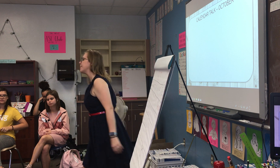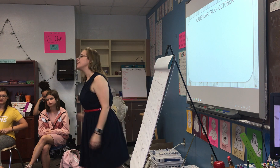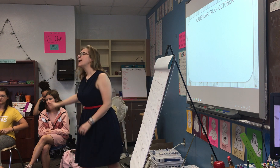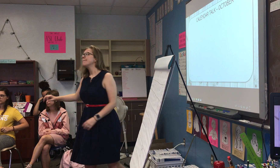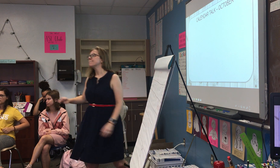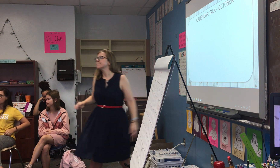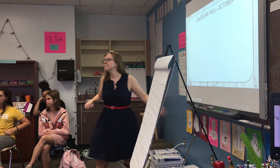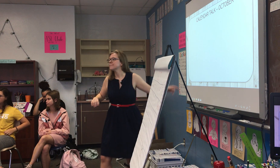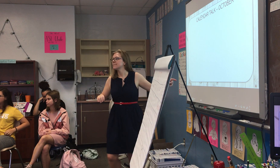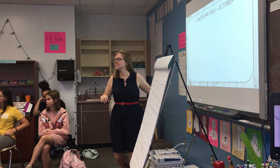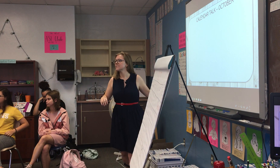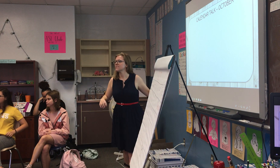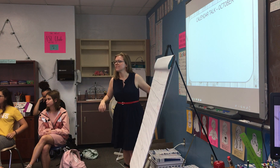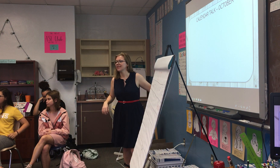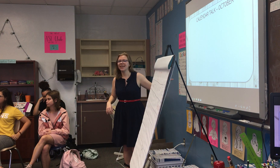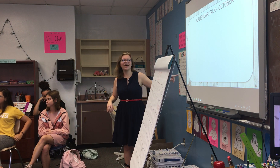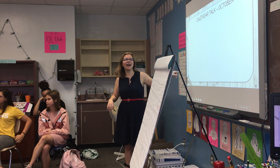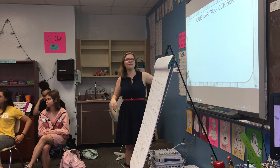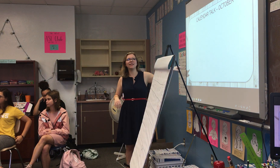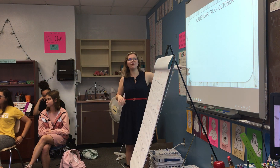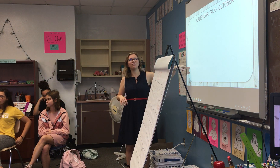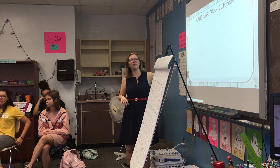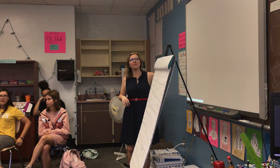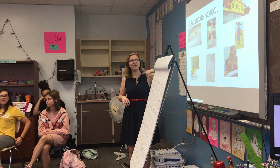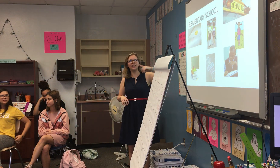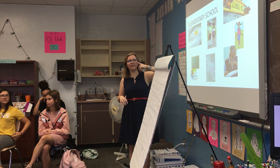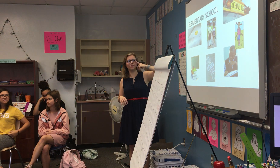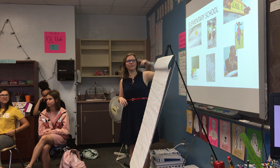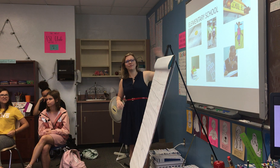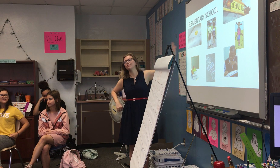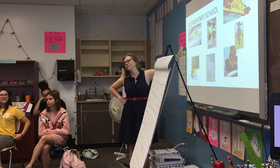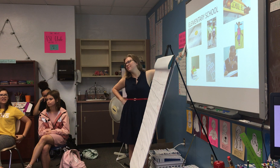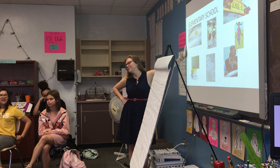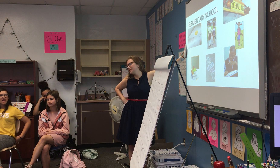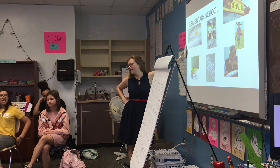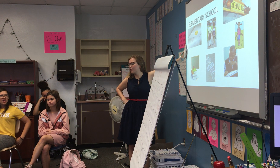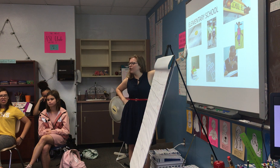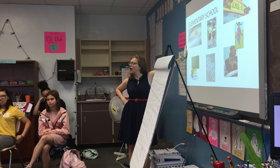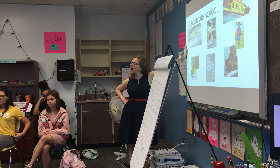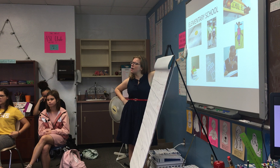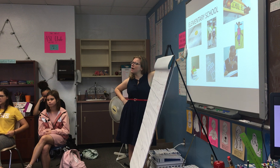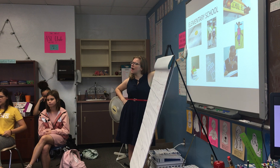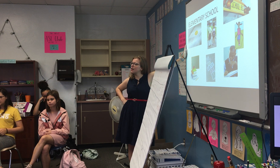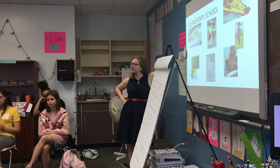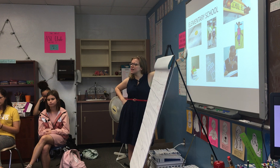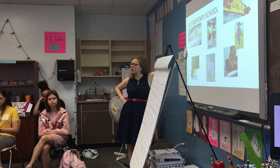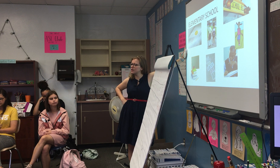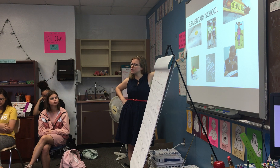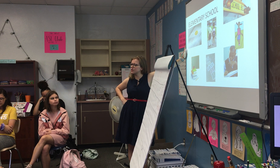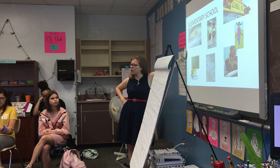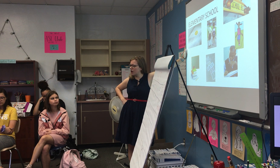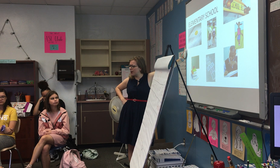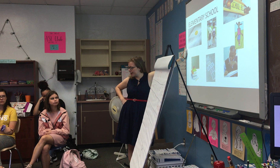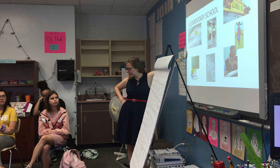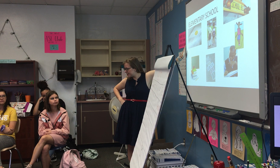don't do mechanical. Yeah, I mean, that would probably be difficult. How do you say in elementary school? Good